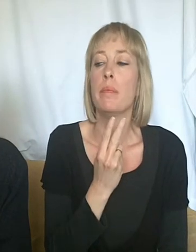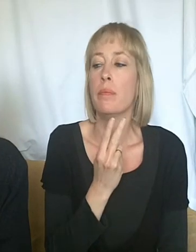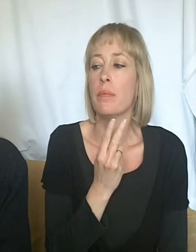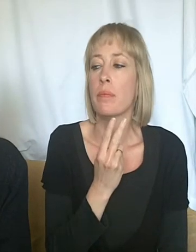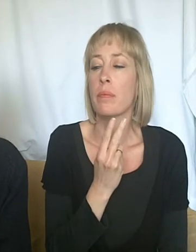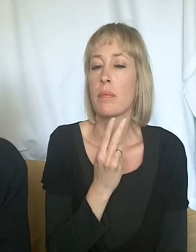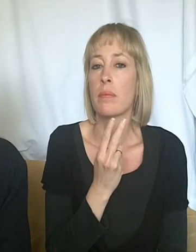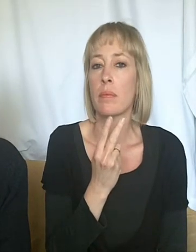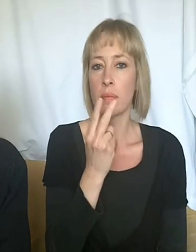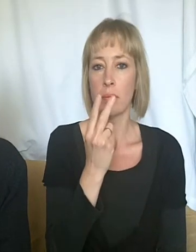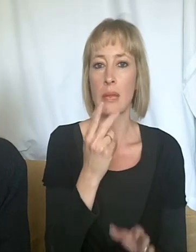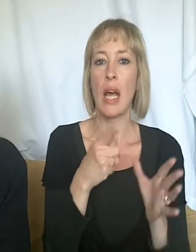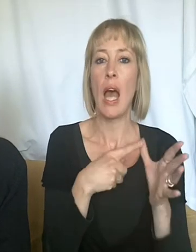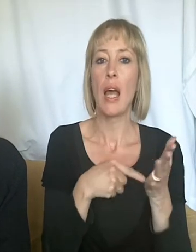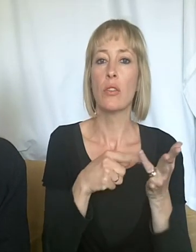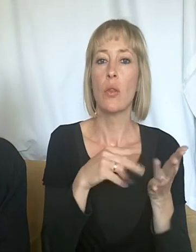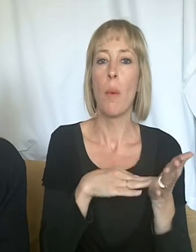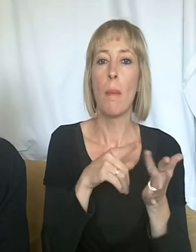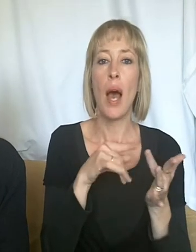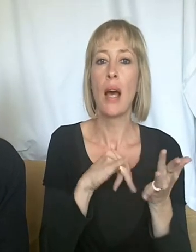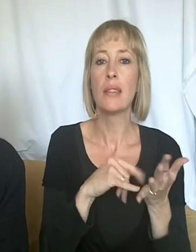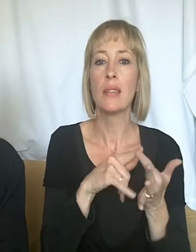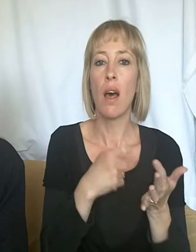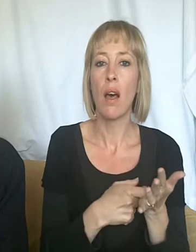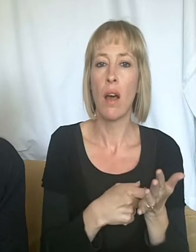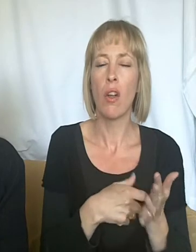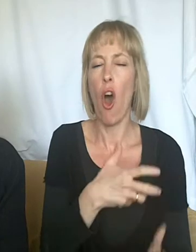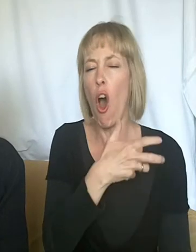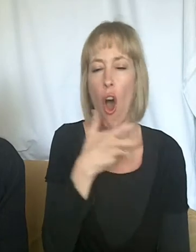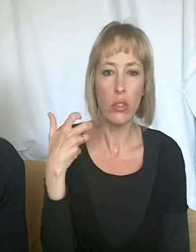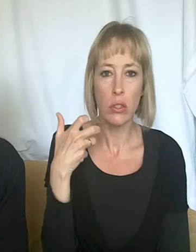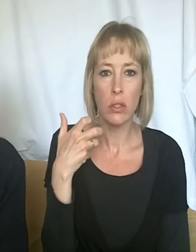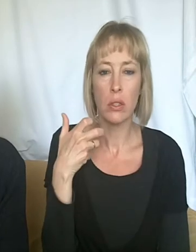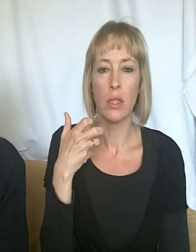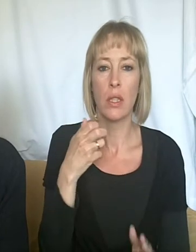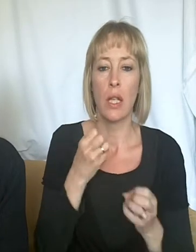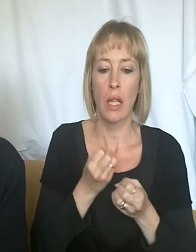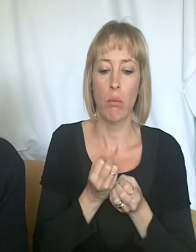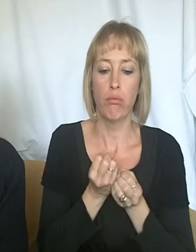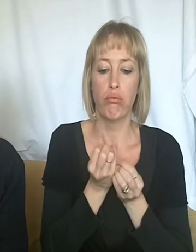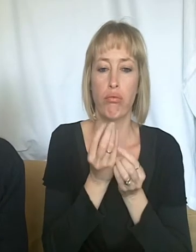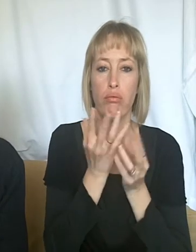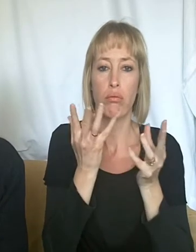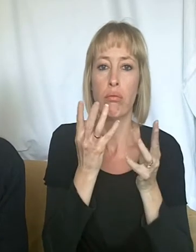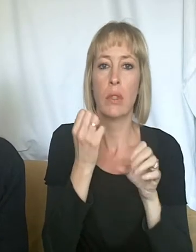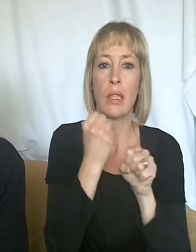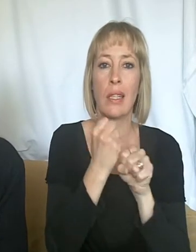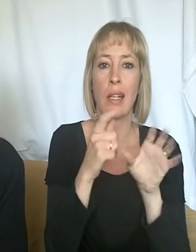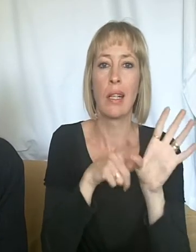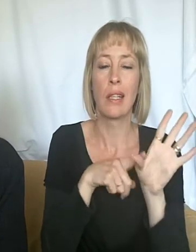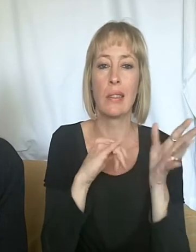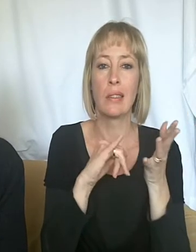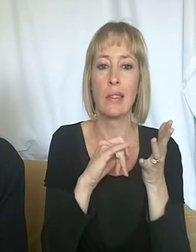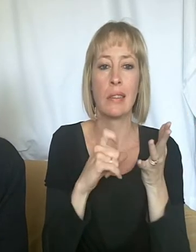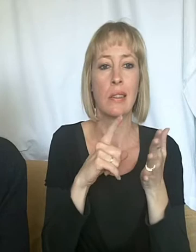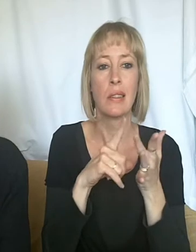the atomizer gets very hot and it splits the glycerine into